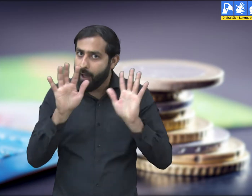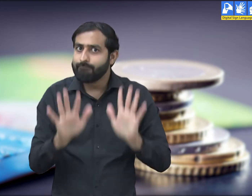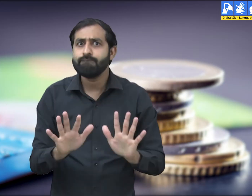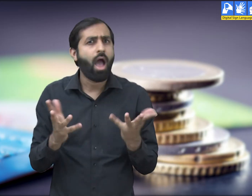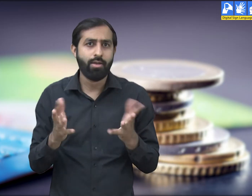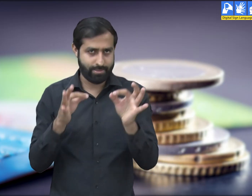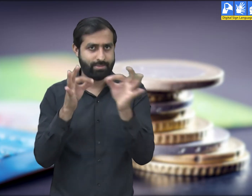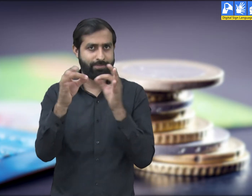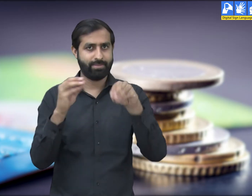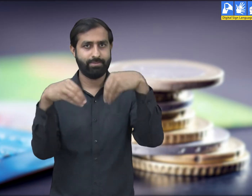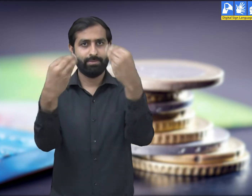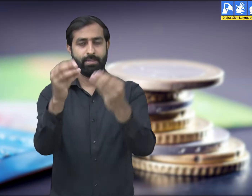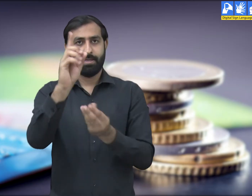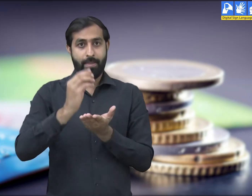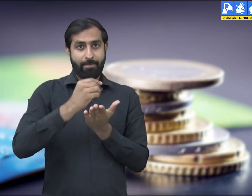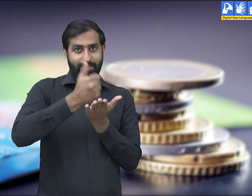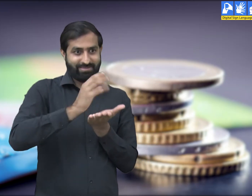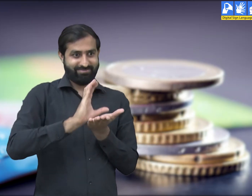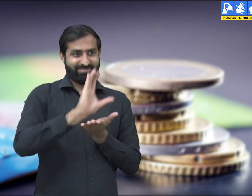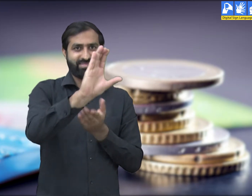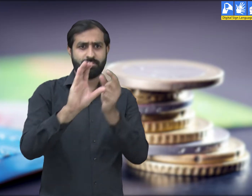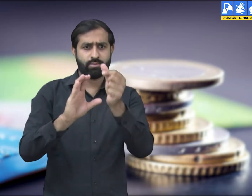earning a profit. Let me explain this further.